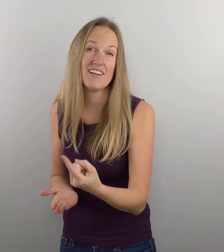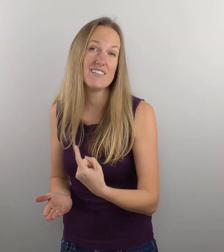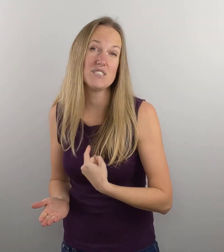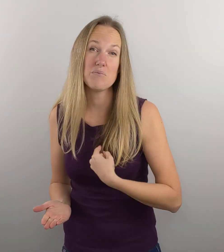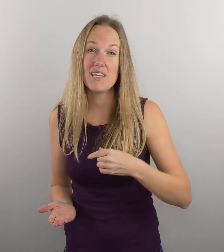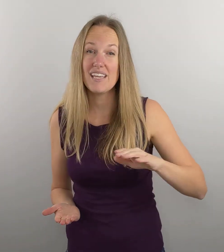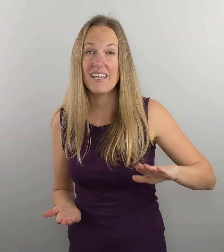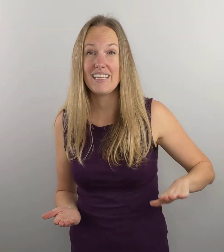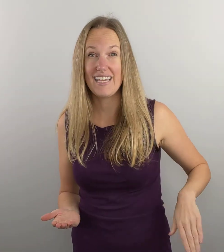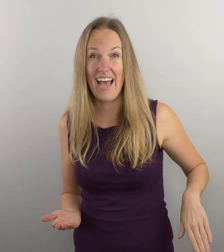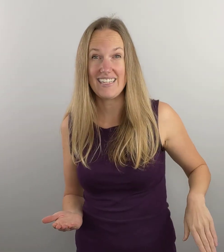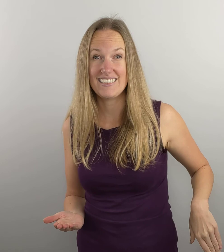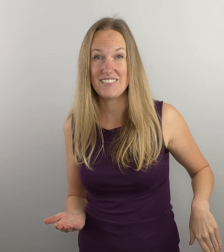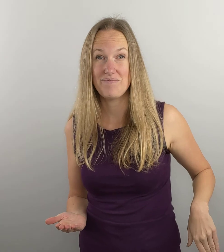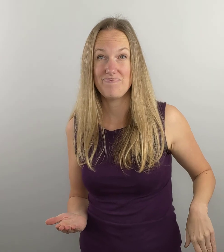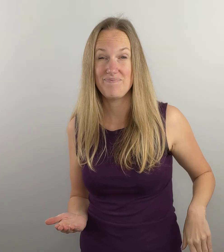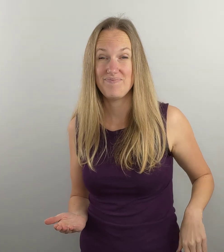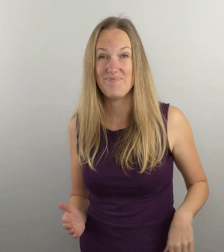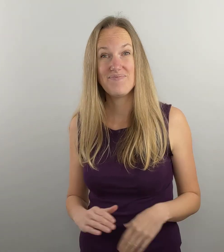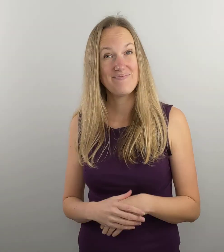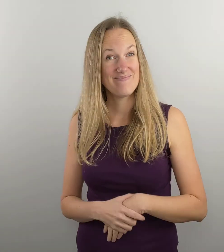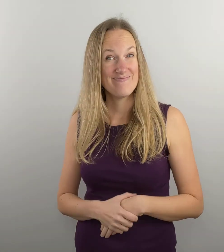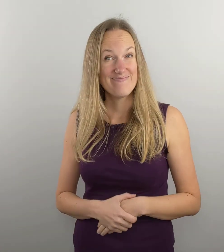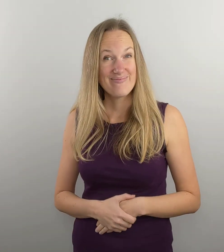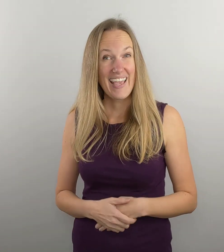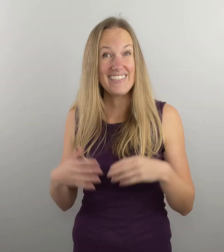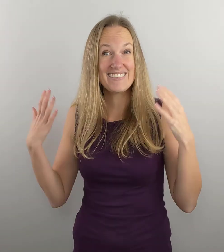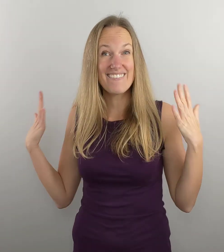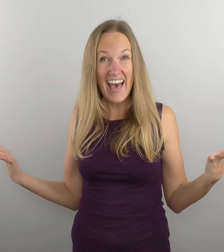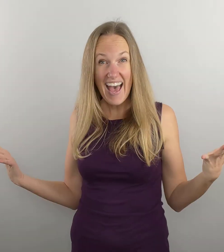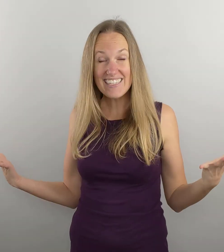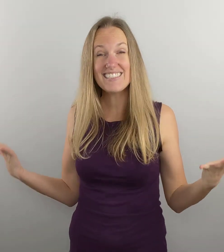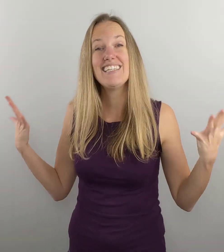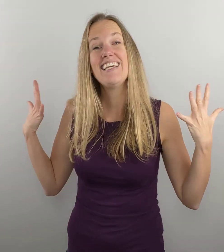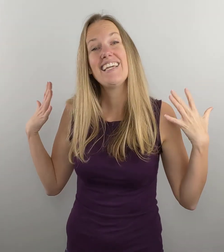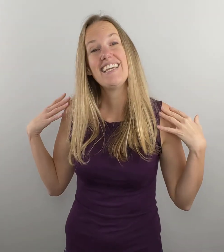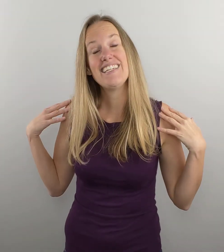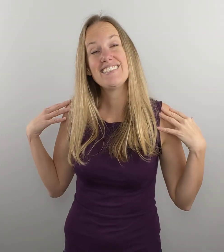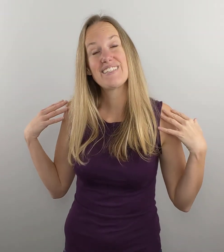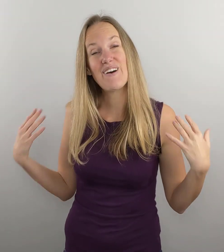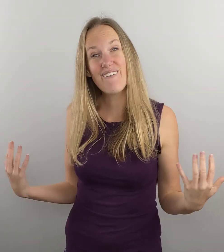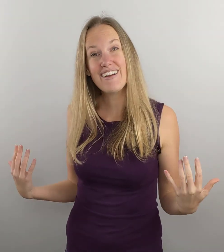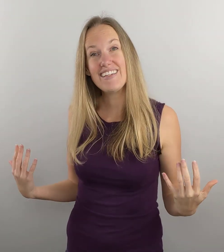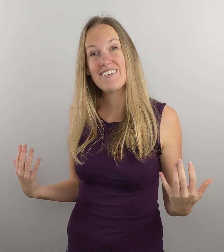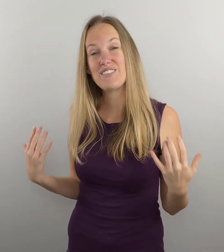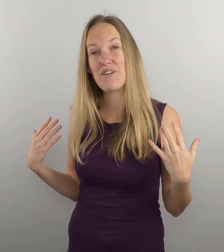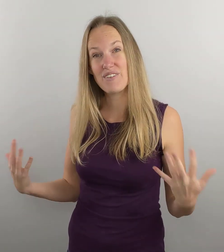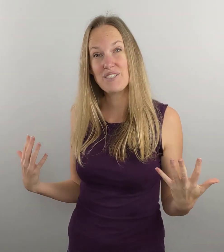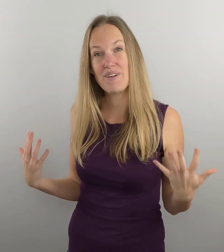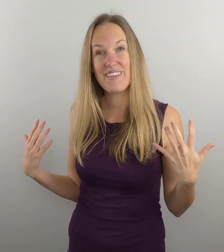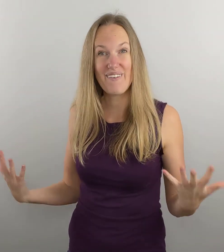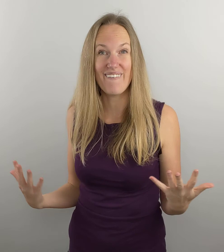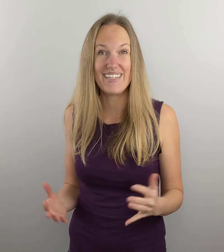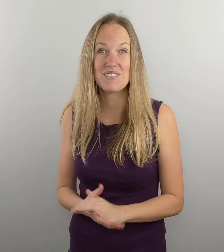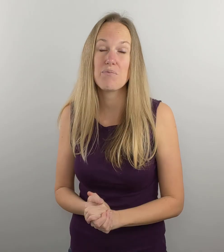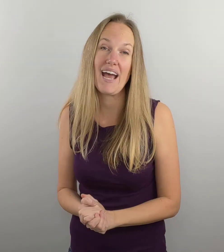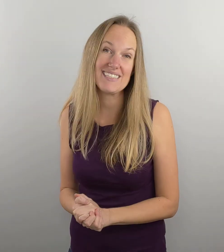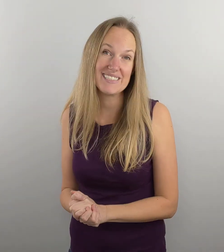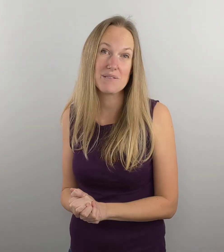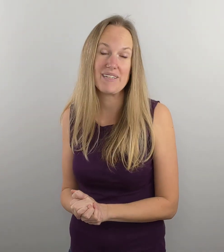failed me yet. Okay, so that is the chorus, or sorry, verse 1 in the chorus. Practice as much as